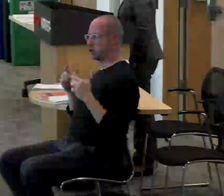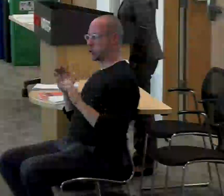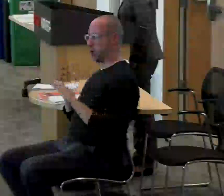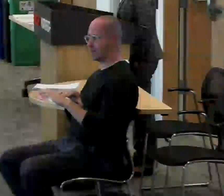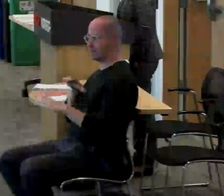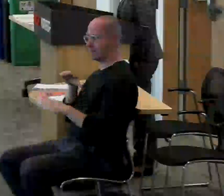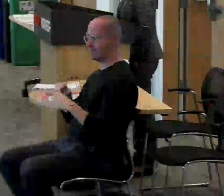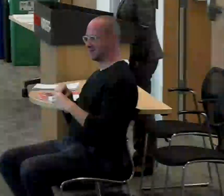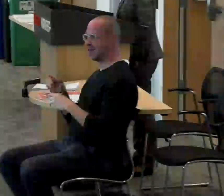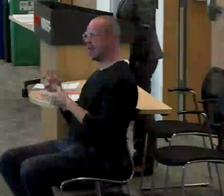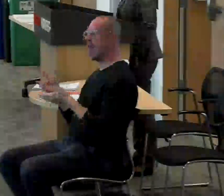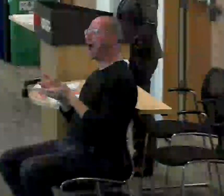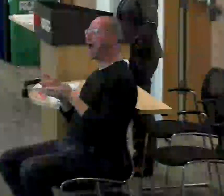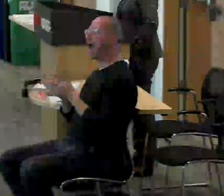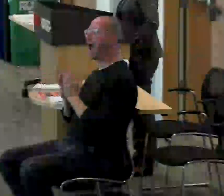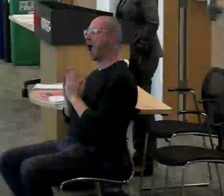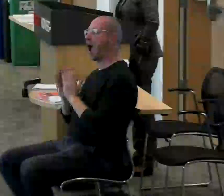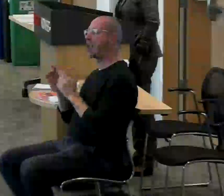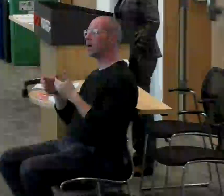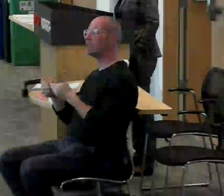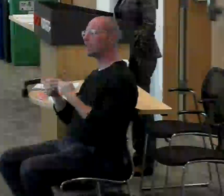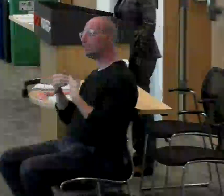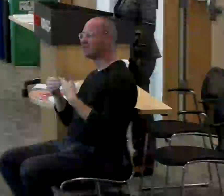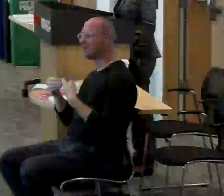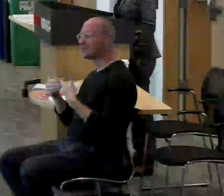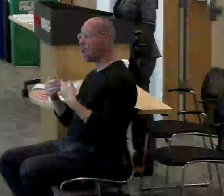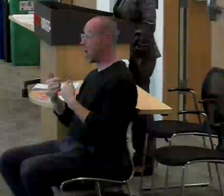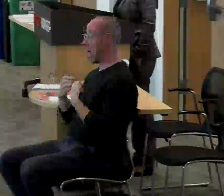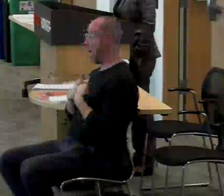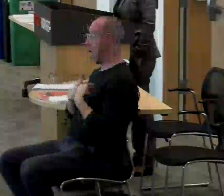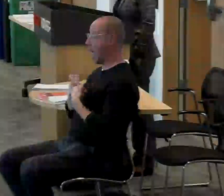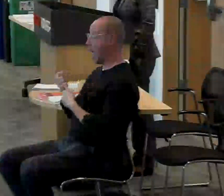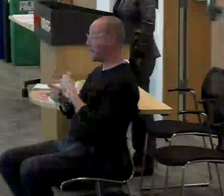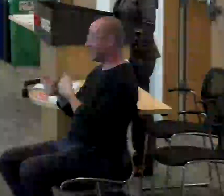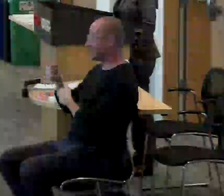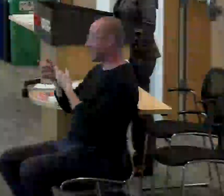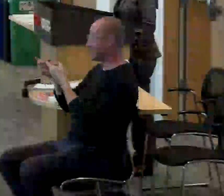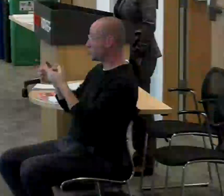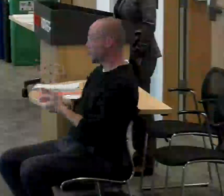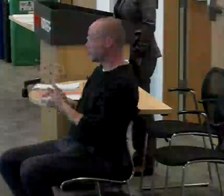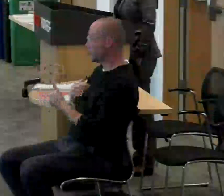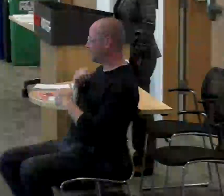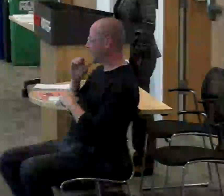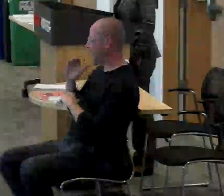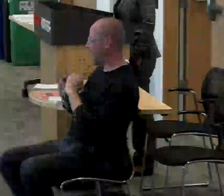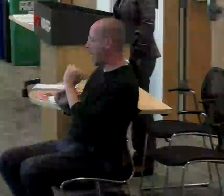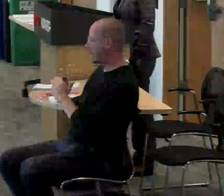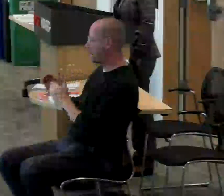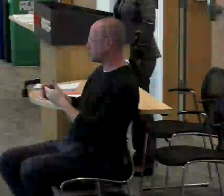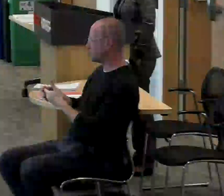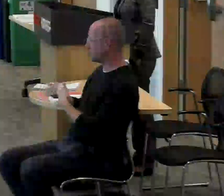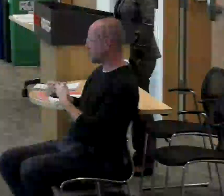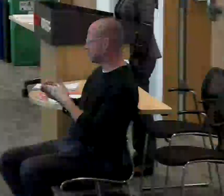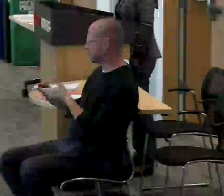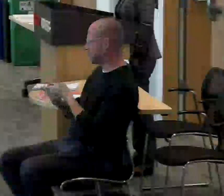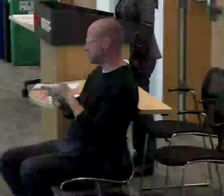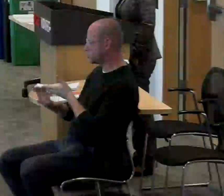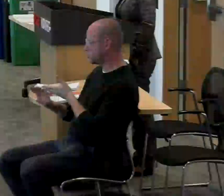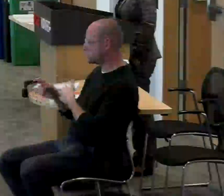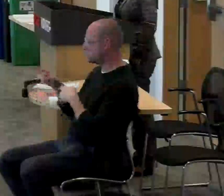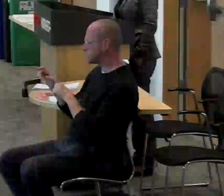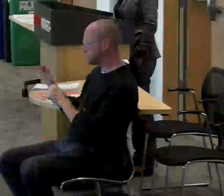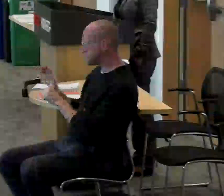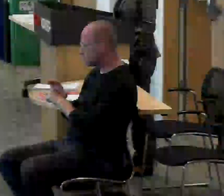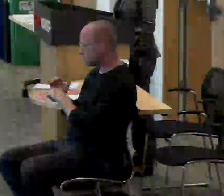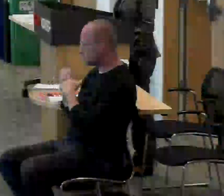up. I, as the executive director, am not comfortable loosening up that language. One thing I learned from everyone in this room,